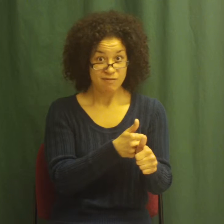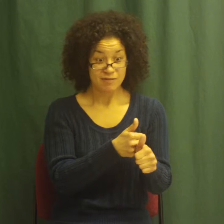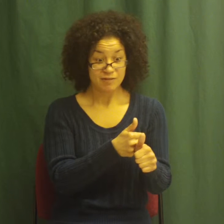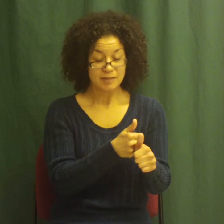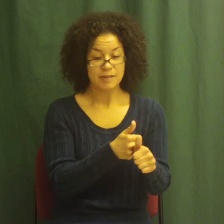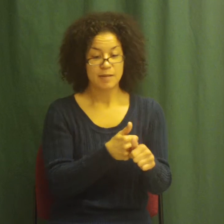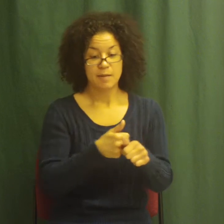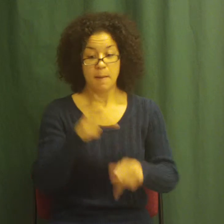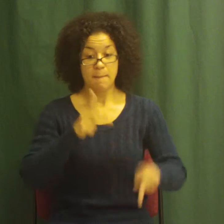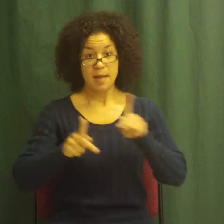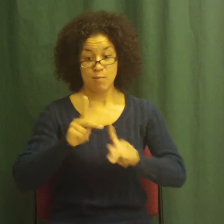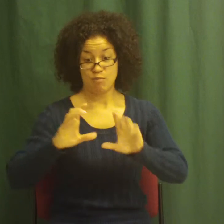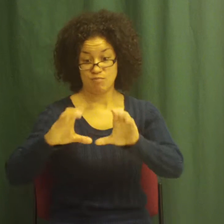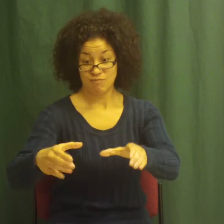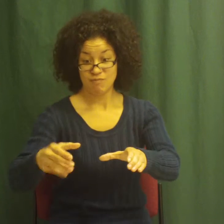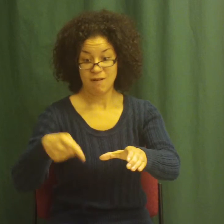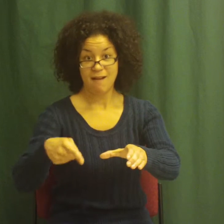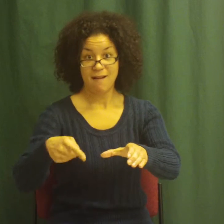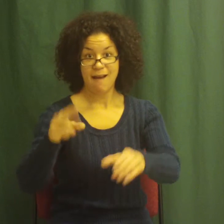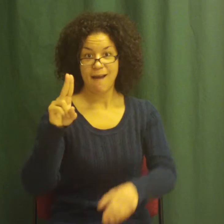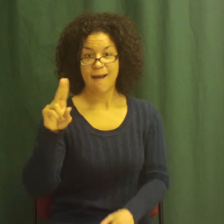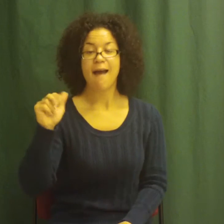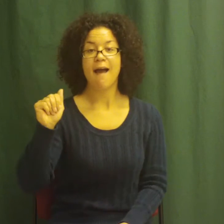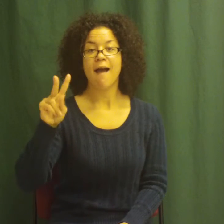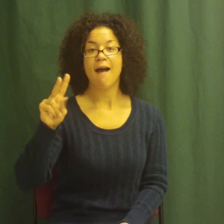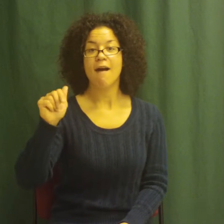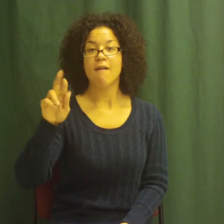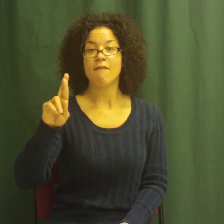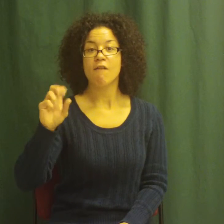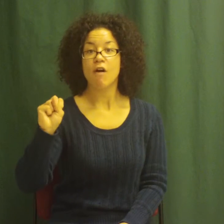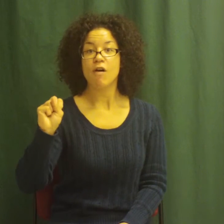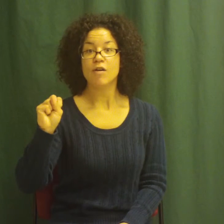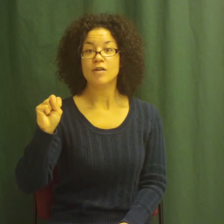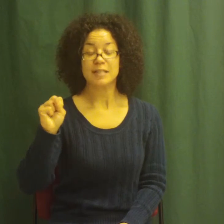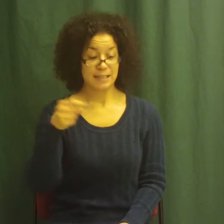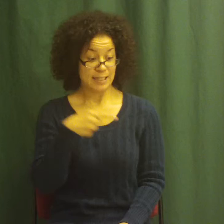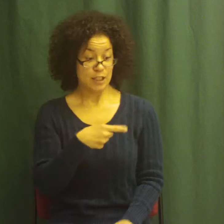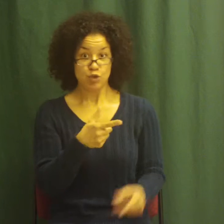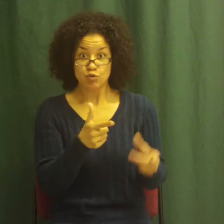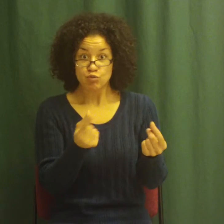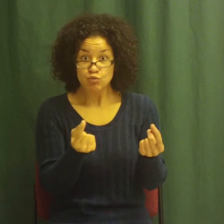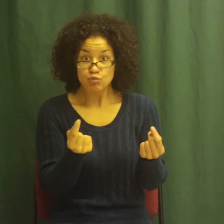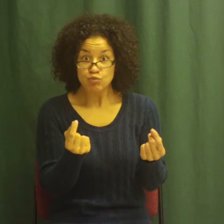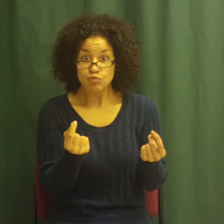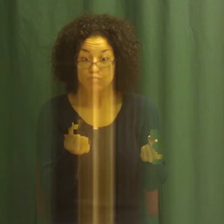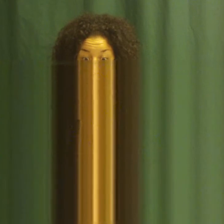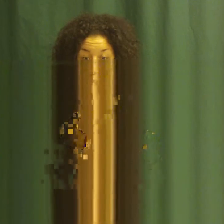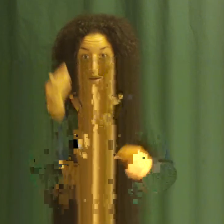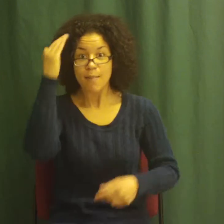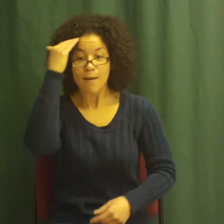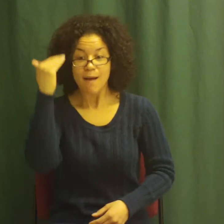Avars. At Verdun, he ordered the beheading of 4,500